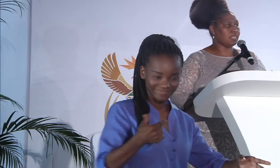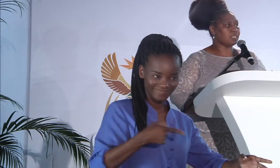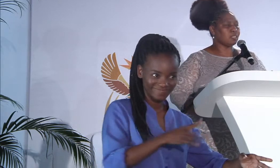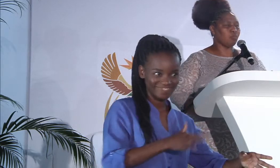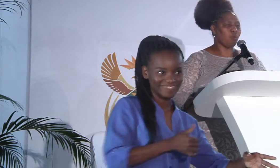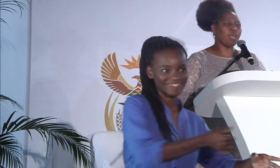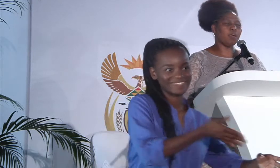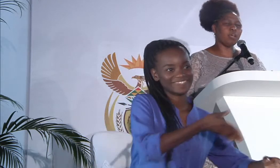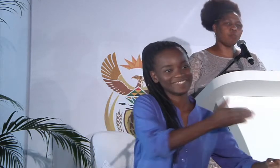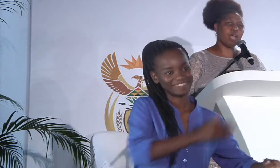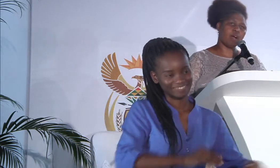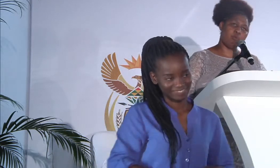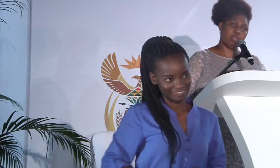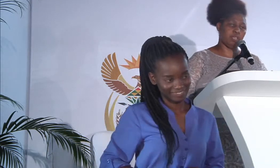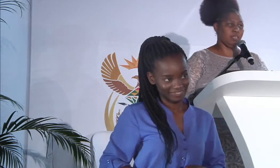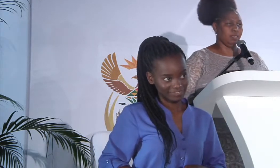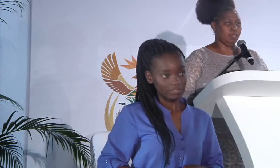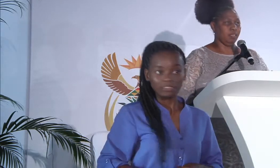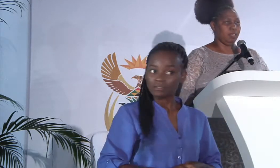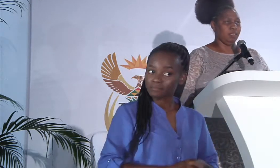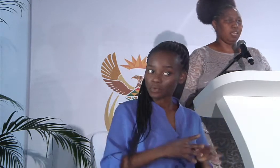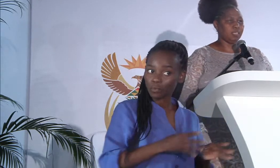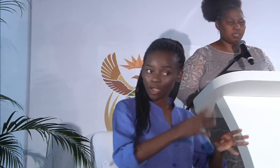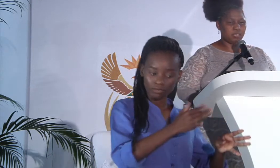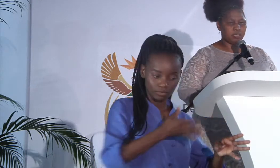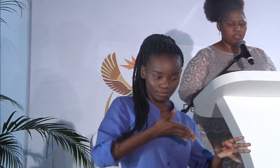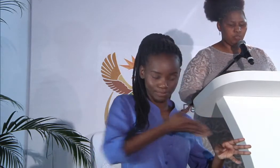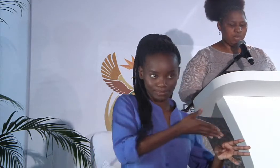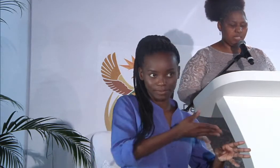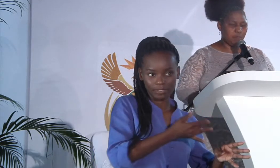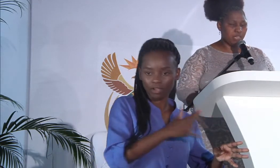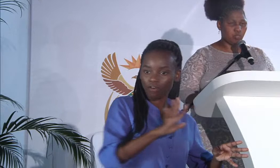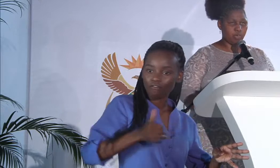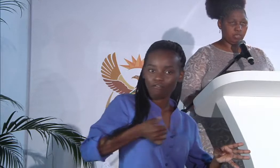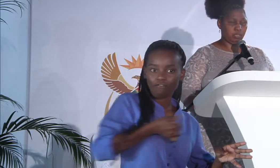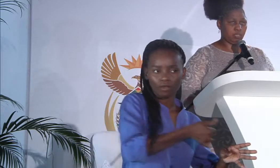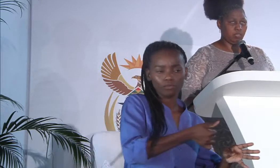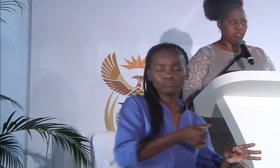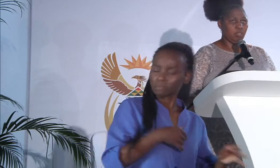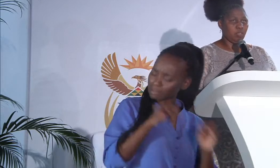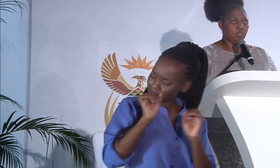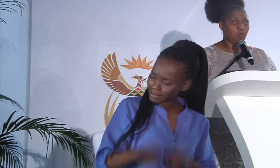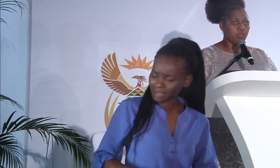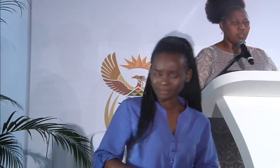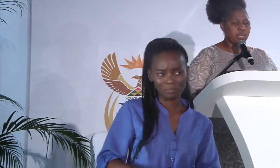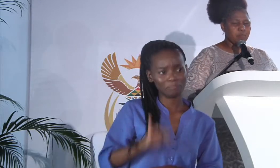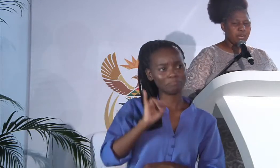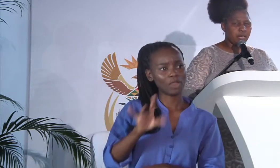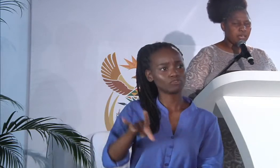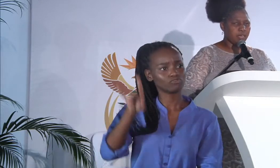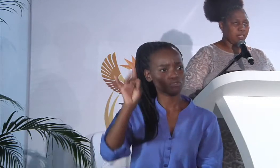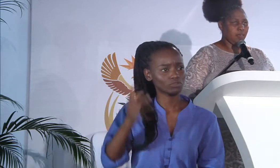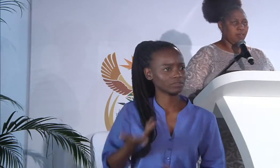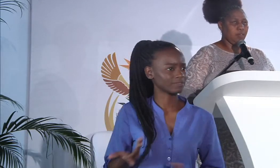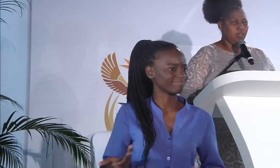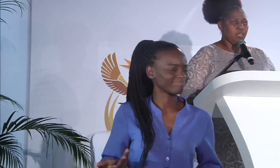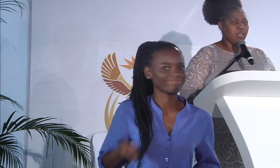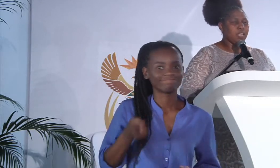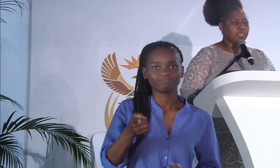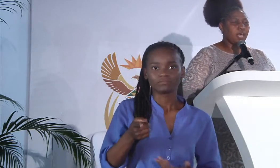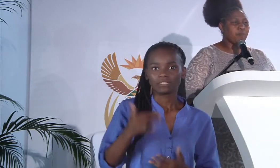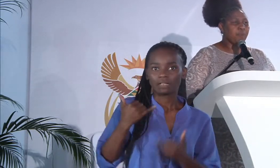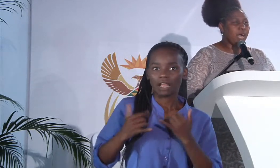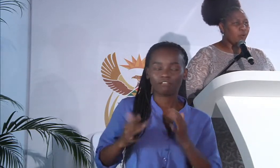This is where we are going. Yes, you made the bad choice. You got the bad break.